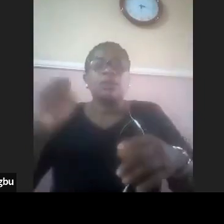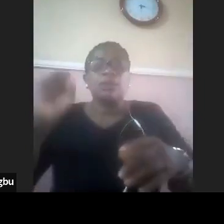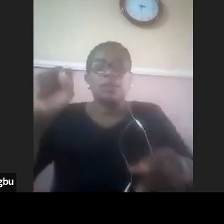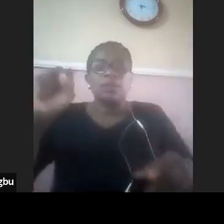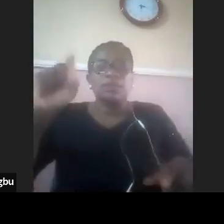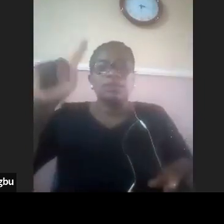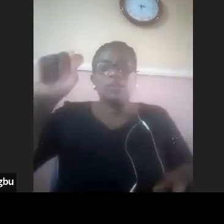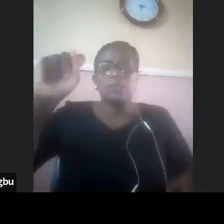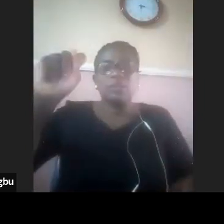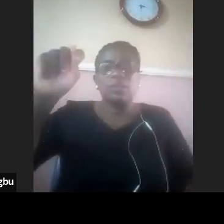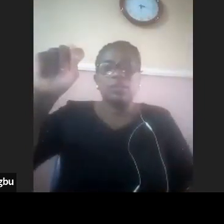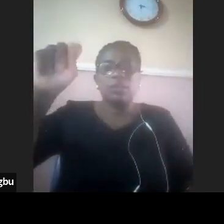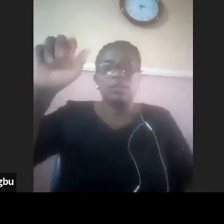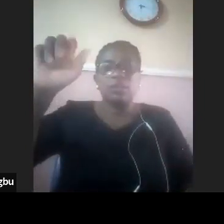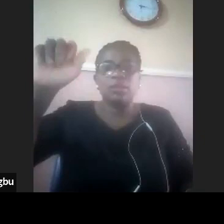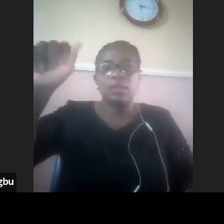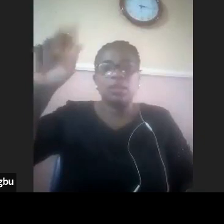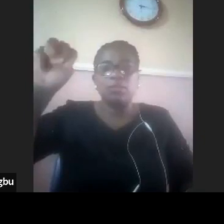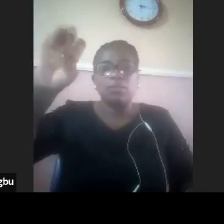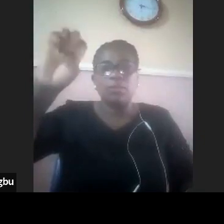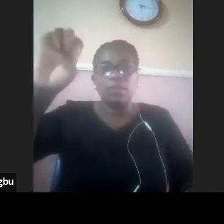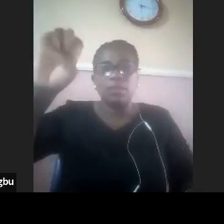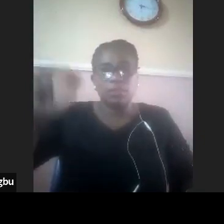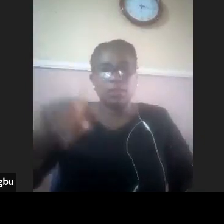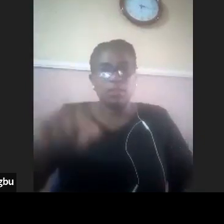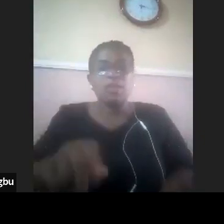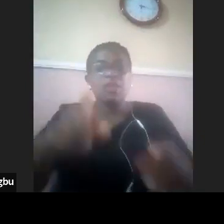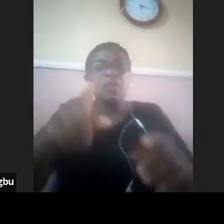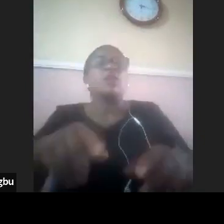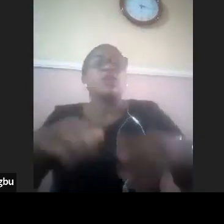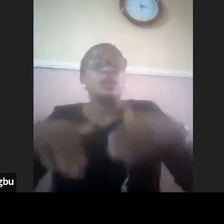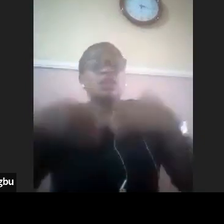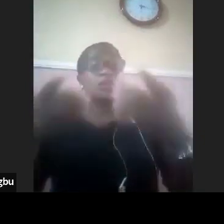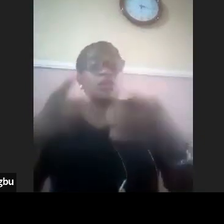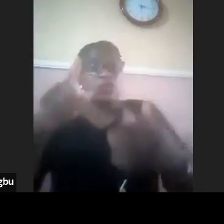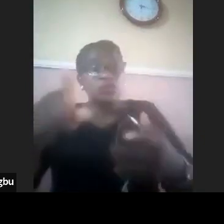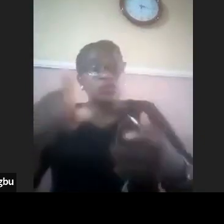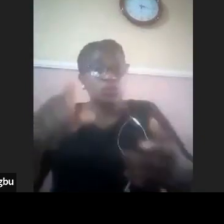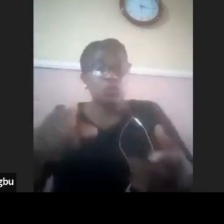yourself, gives you an opportunity to talk about yourself